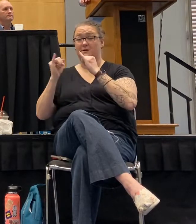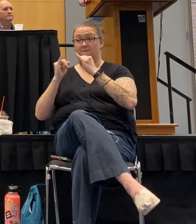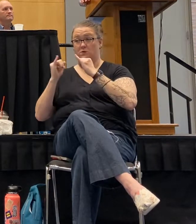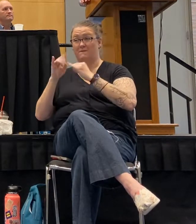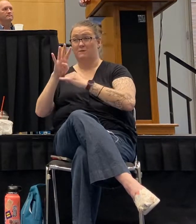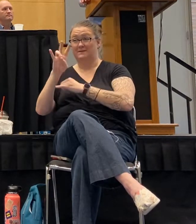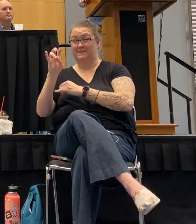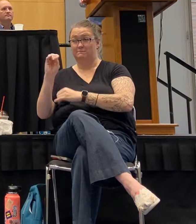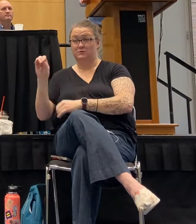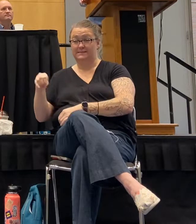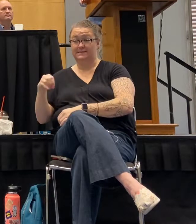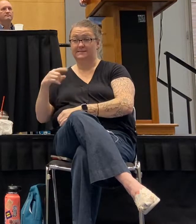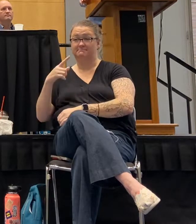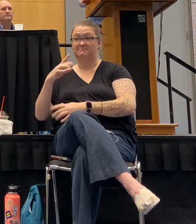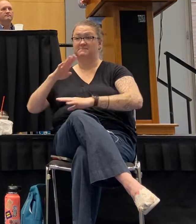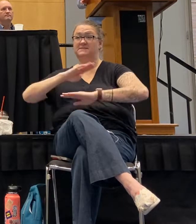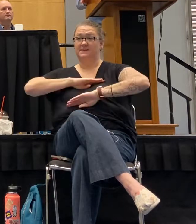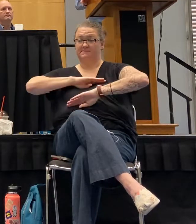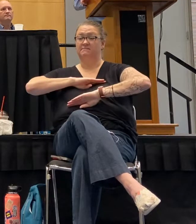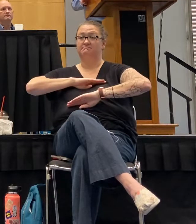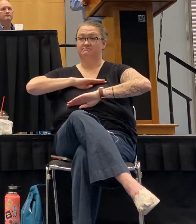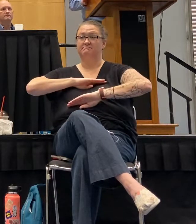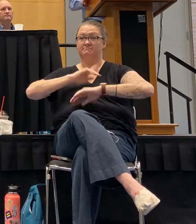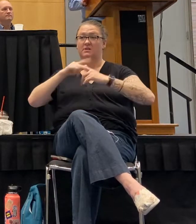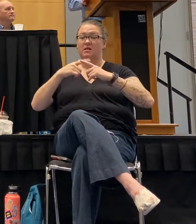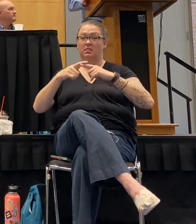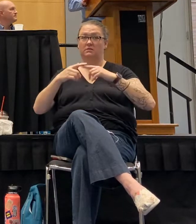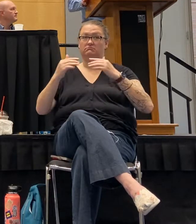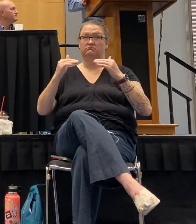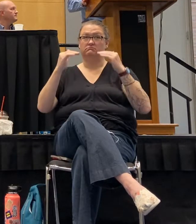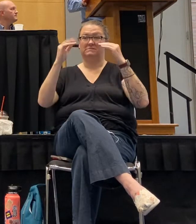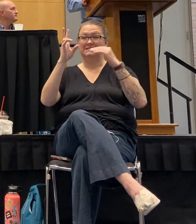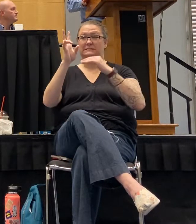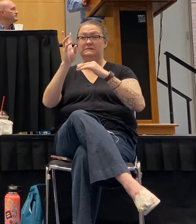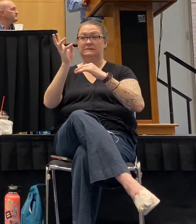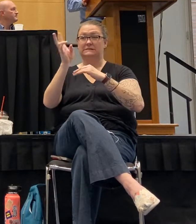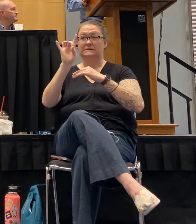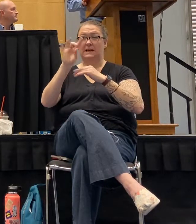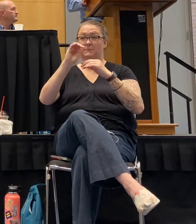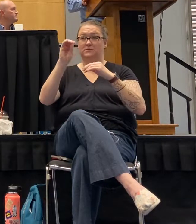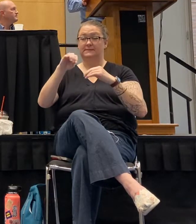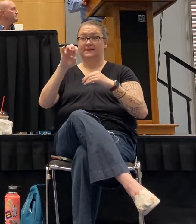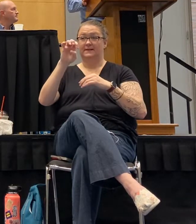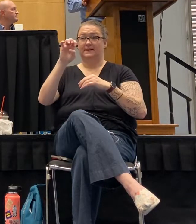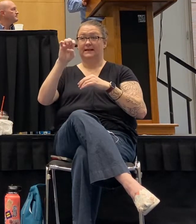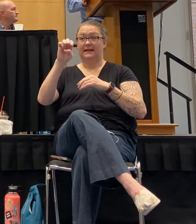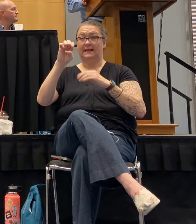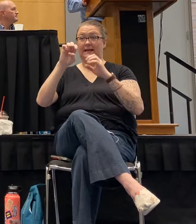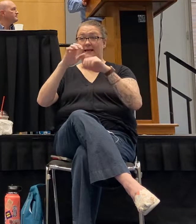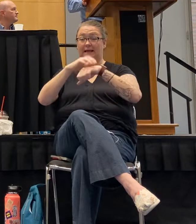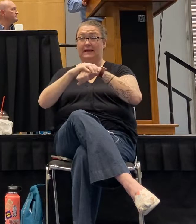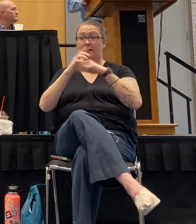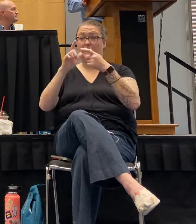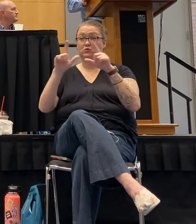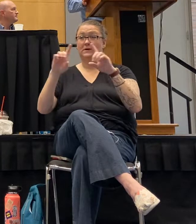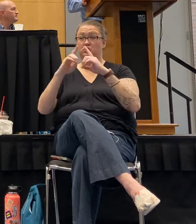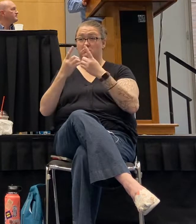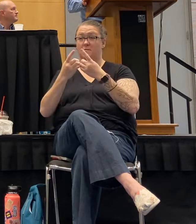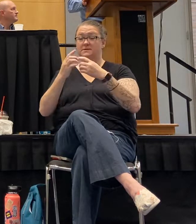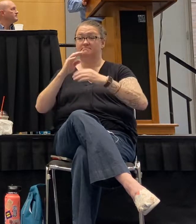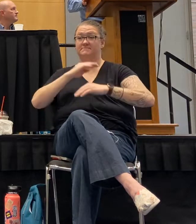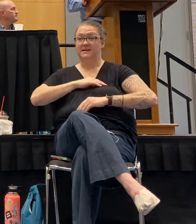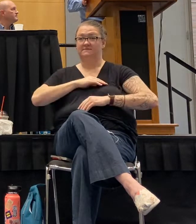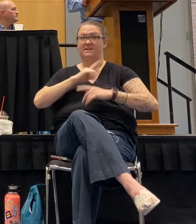47% are satisfied. And then going up from there, 68% of the English language department individuals are satisfied with that policy,